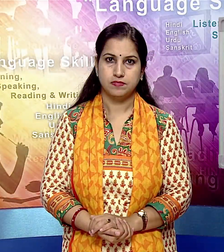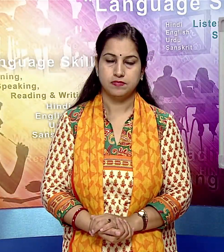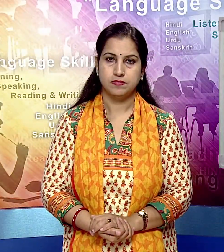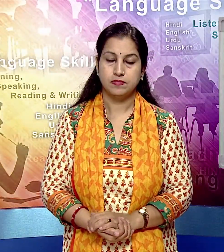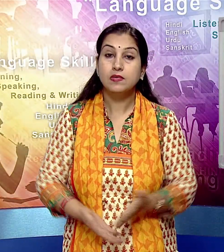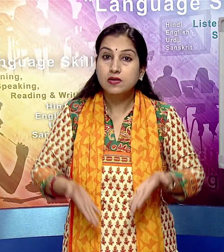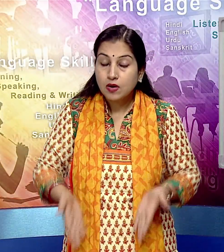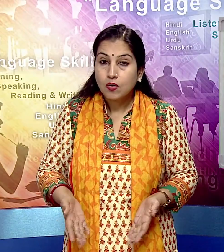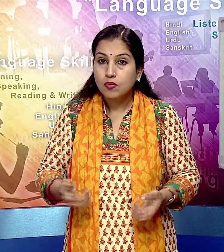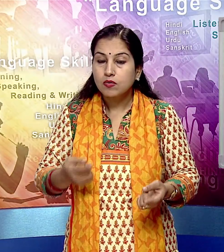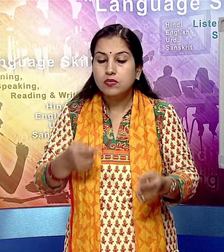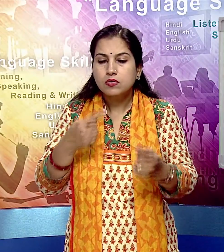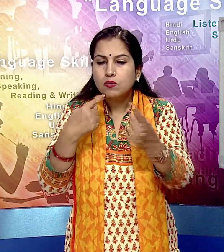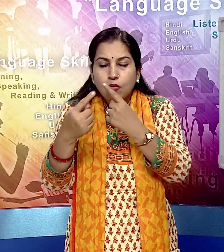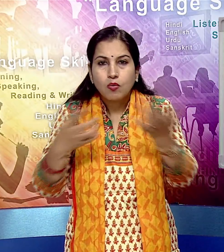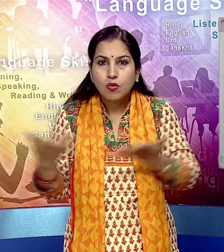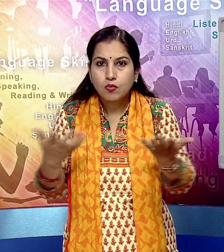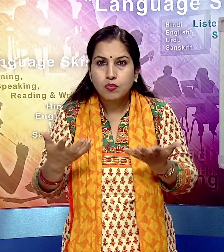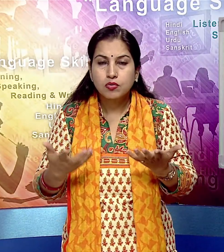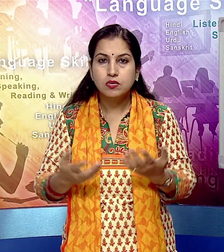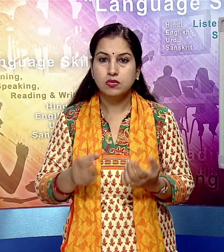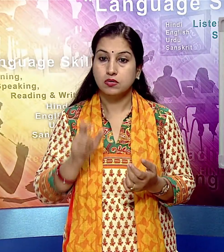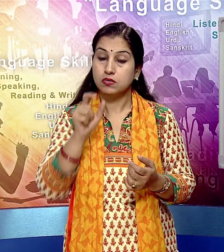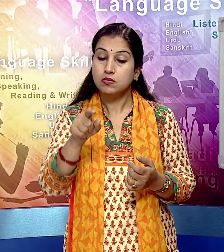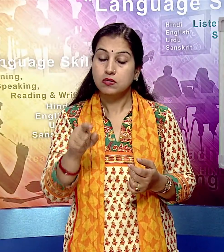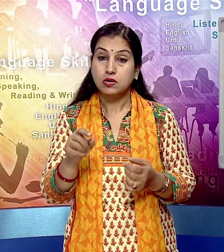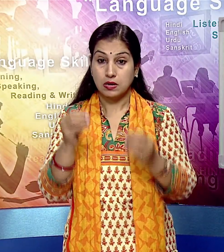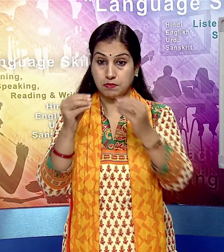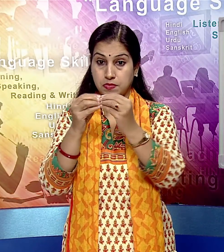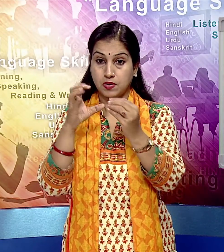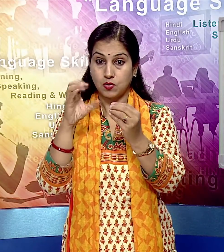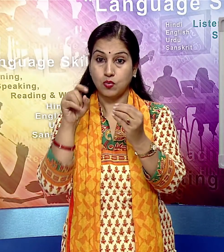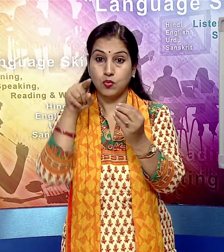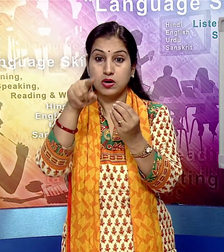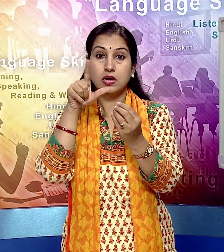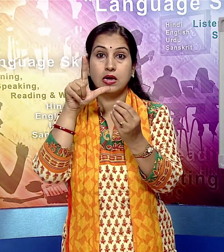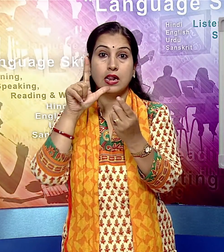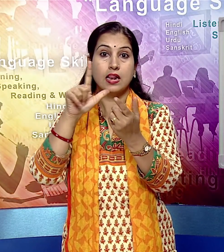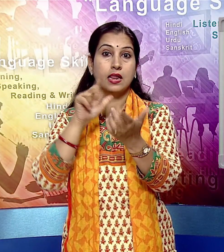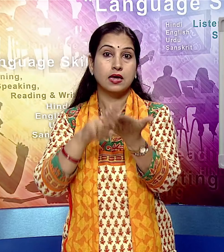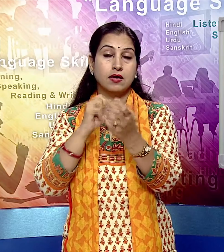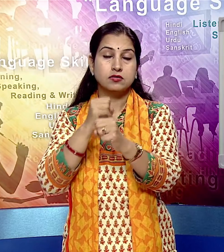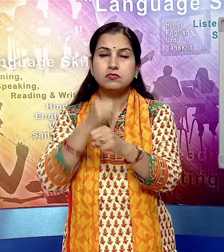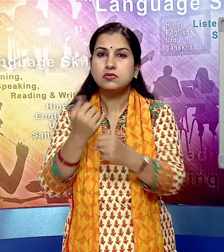Now we will understand the advantages and disadvantages of boiling.